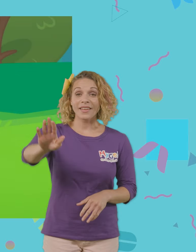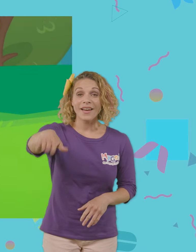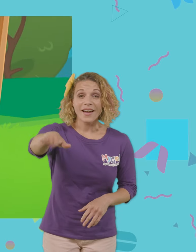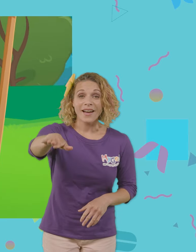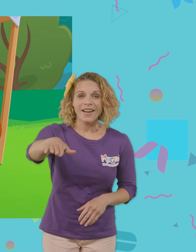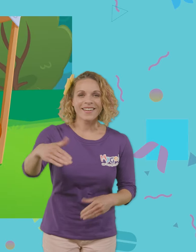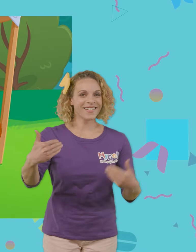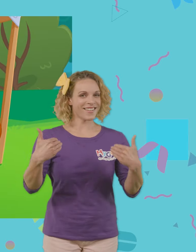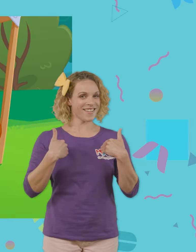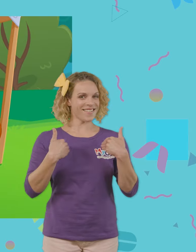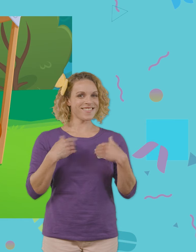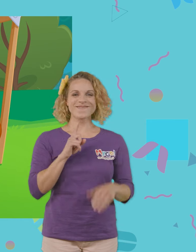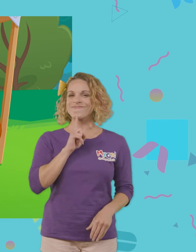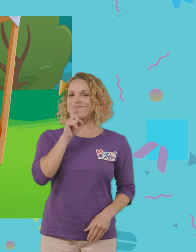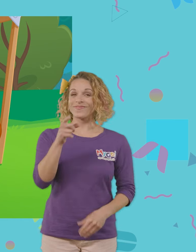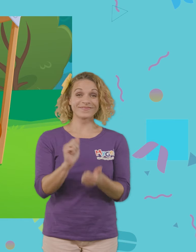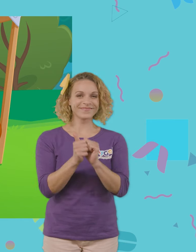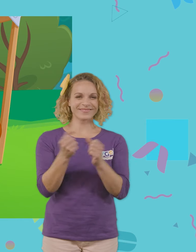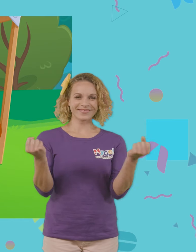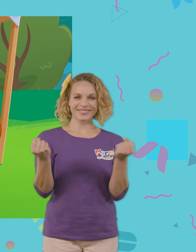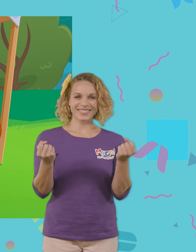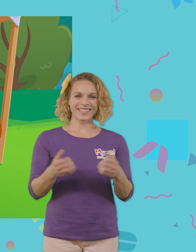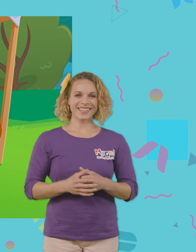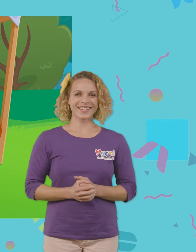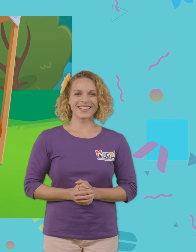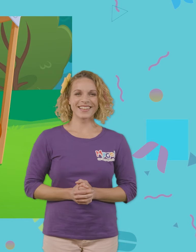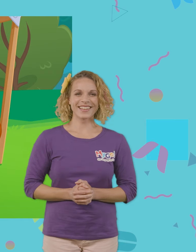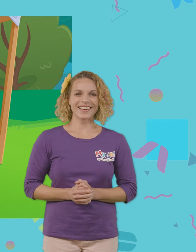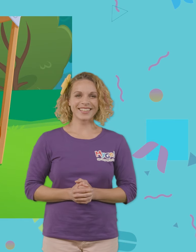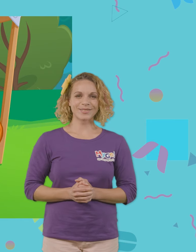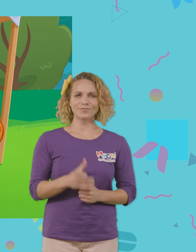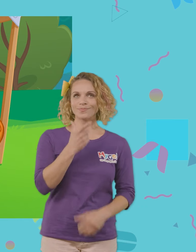Look, guys. I have a real race car.